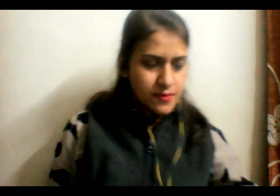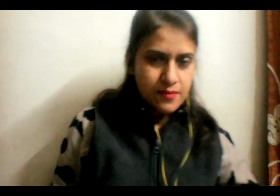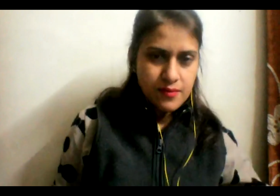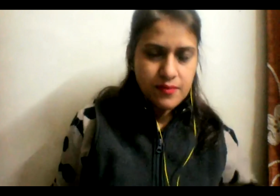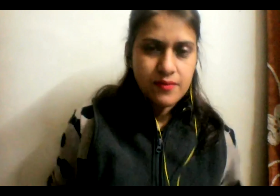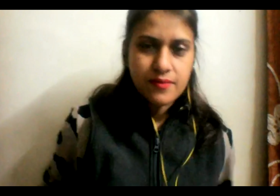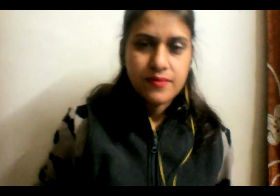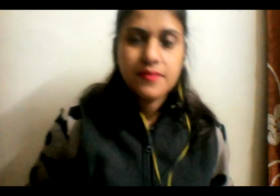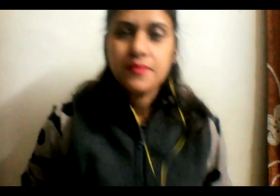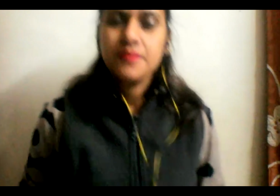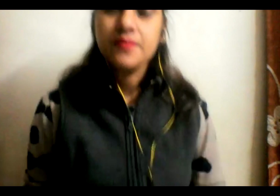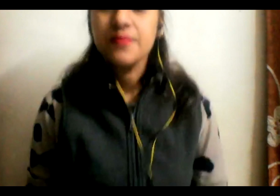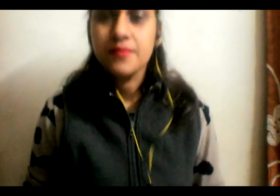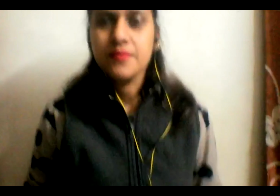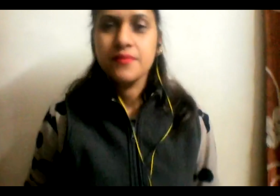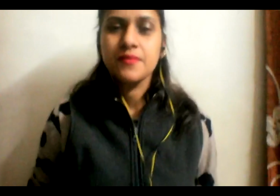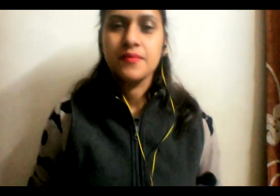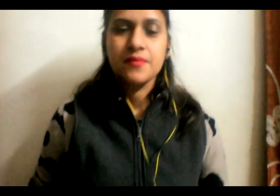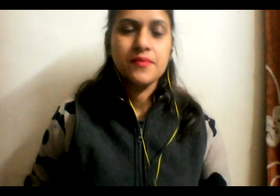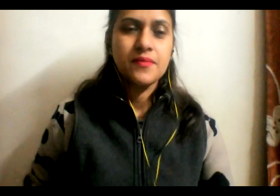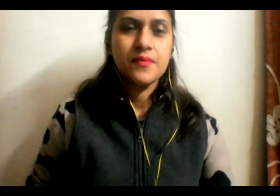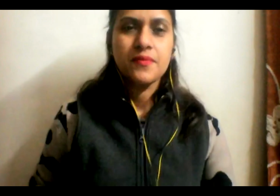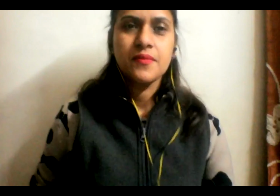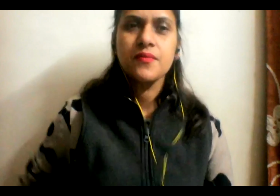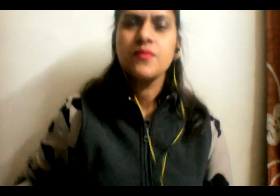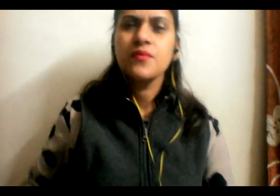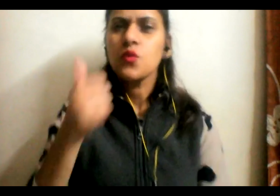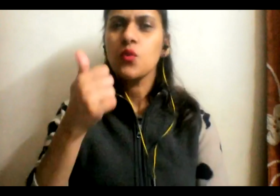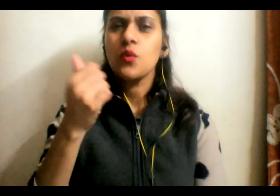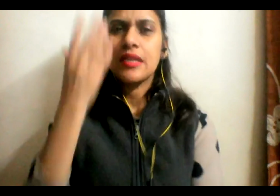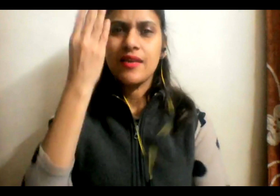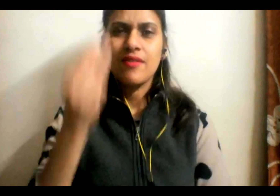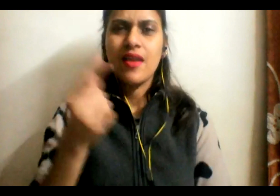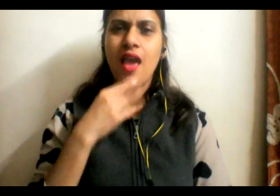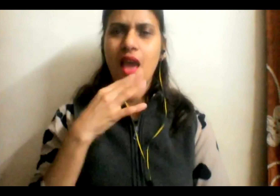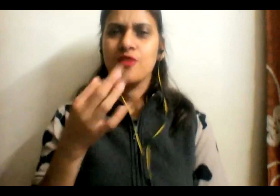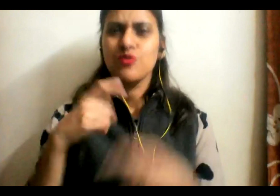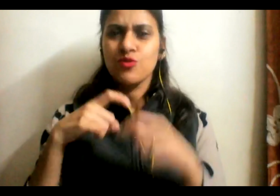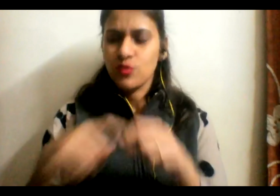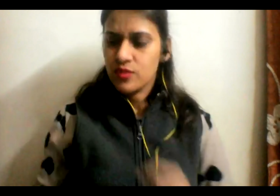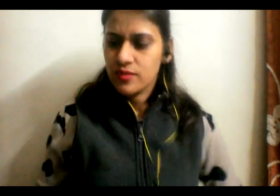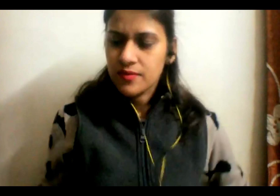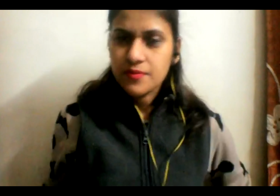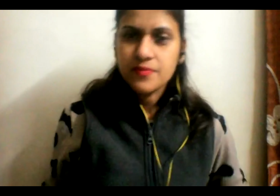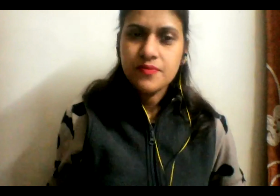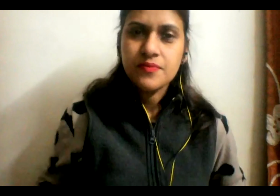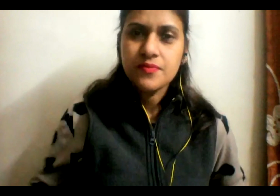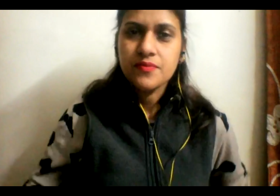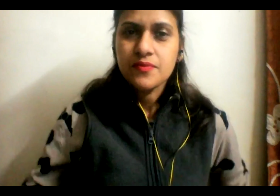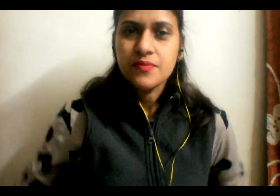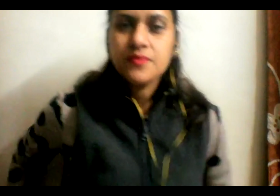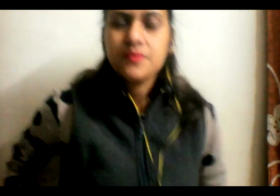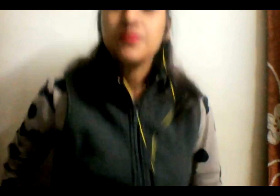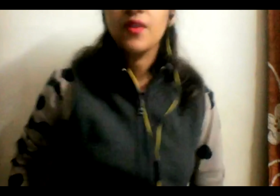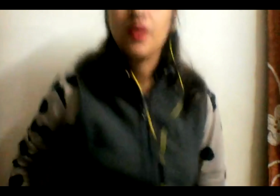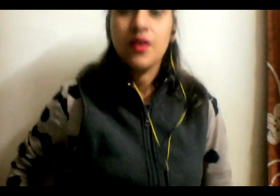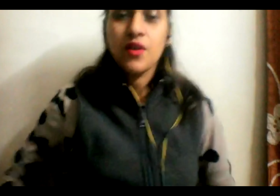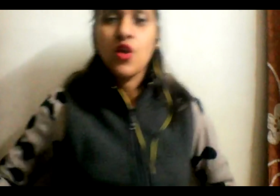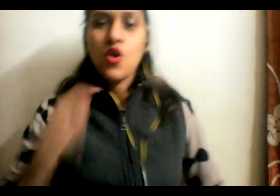Yeah, good evening, sir. May I ask some questions? Yes, please. Yeah, sir, this is Dr. Pankaj Singh